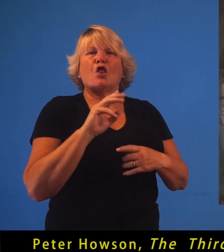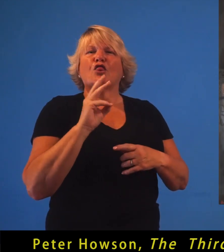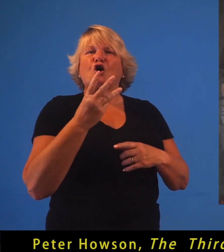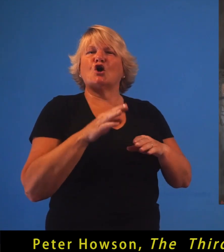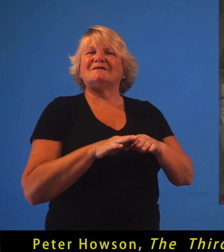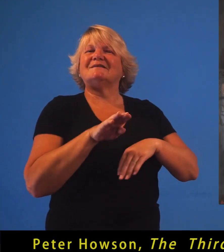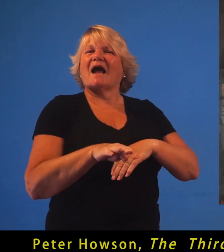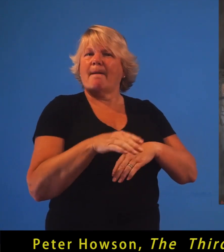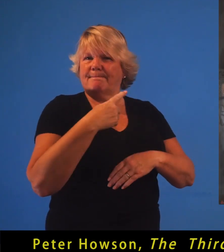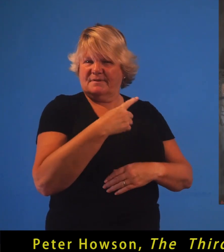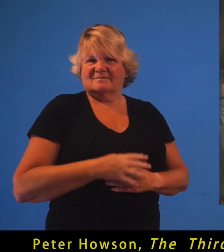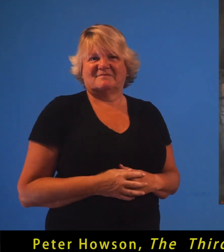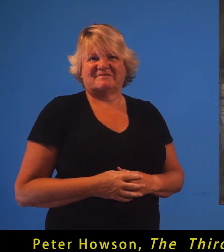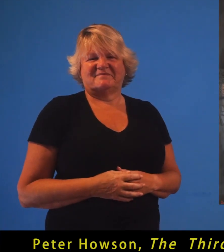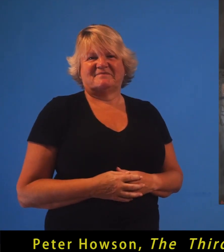The third step.